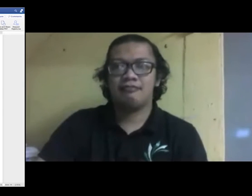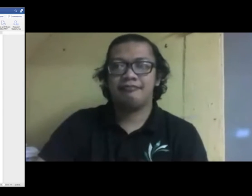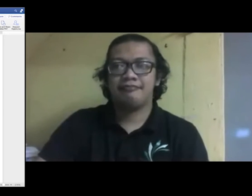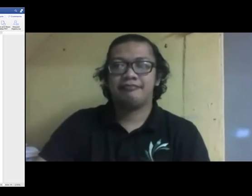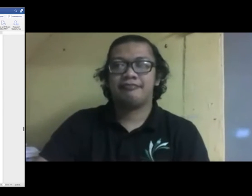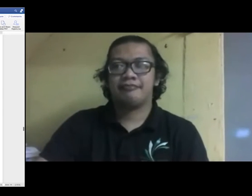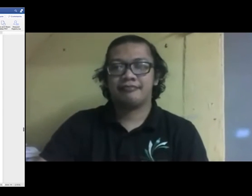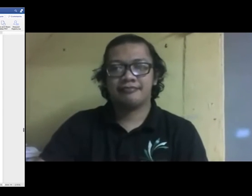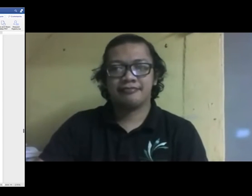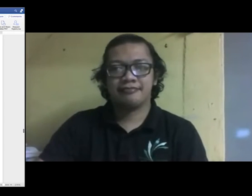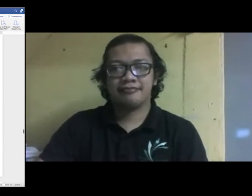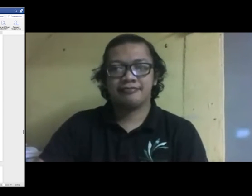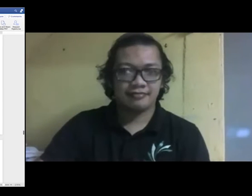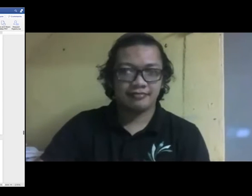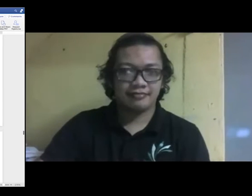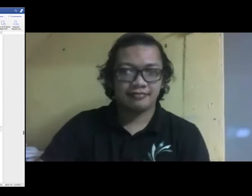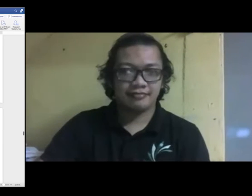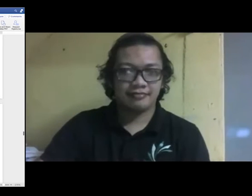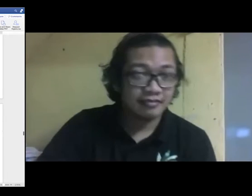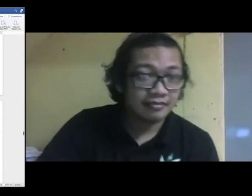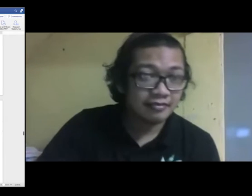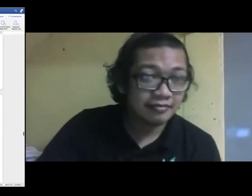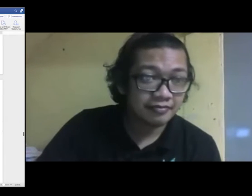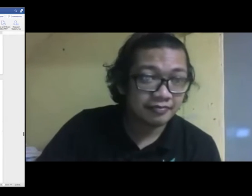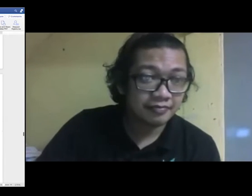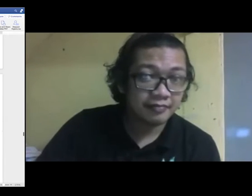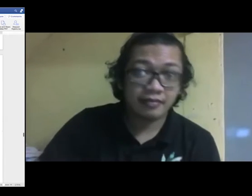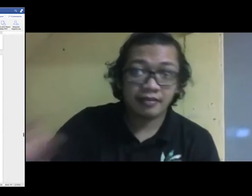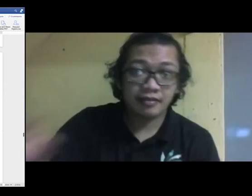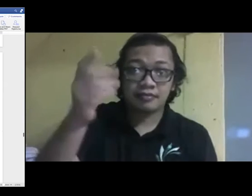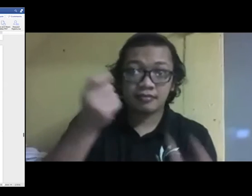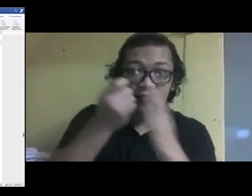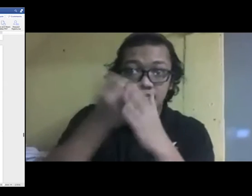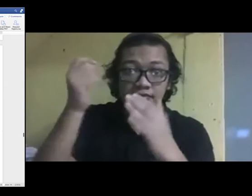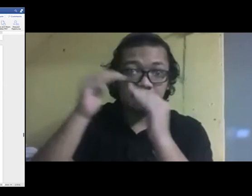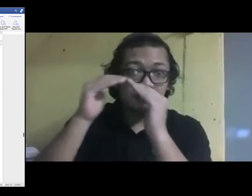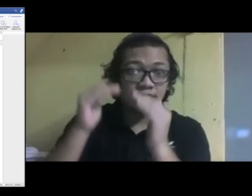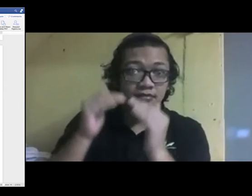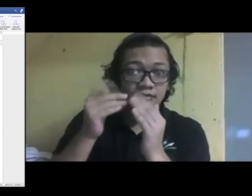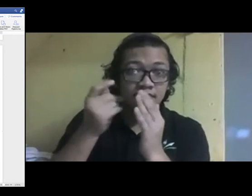All right, so can I go ahead? Okay.